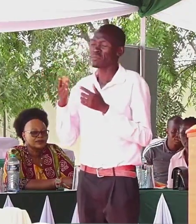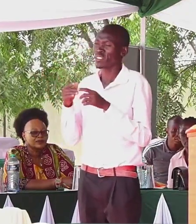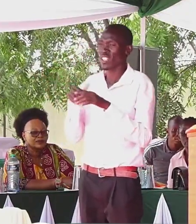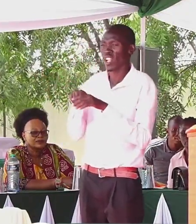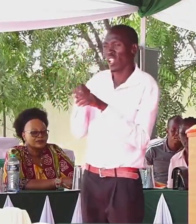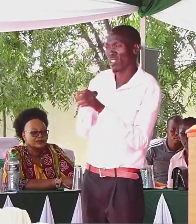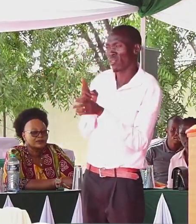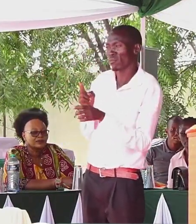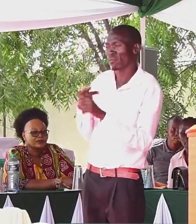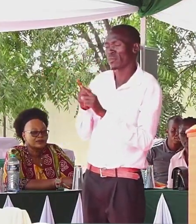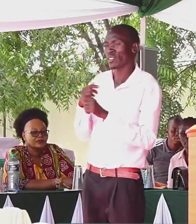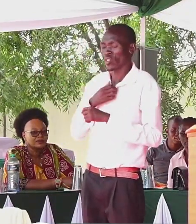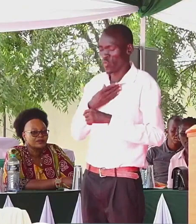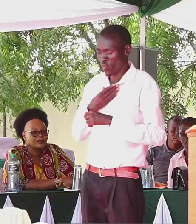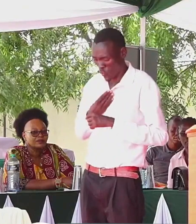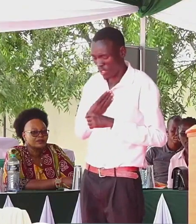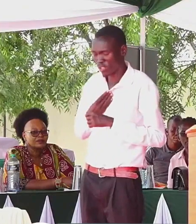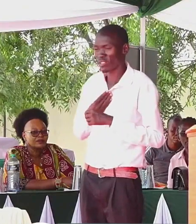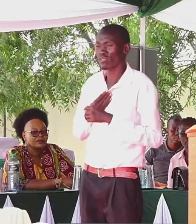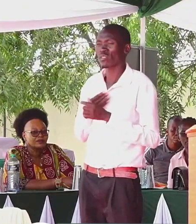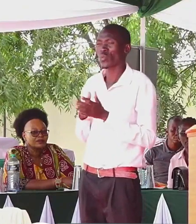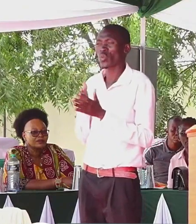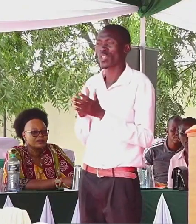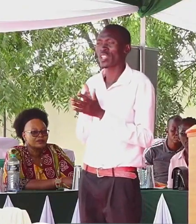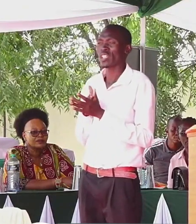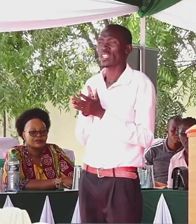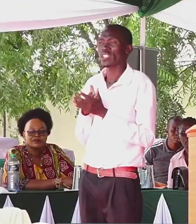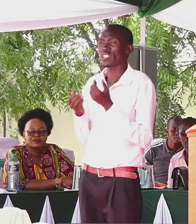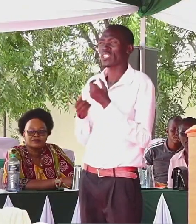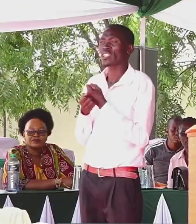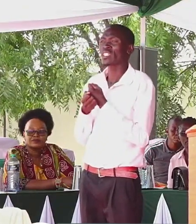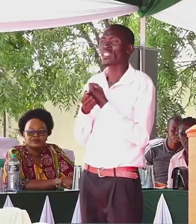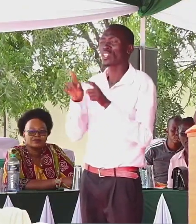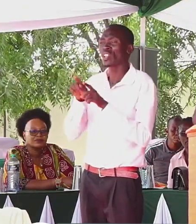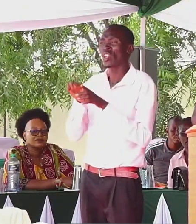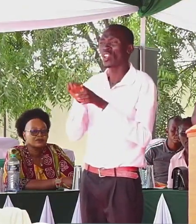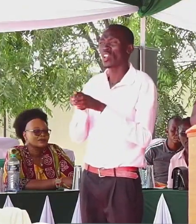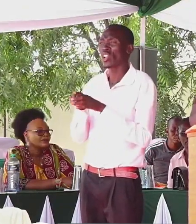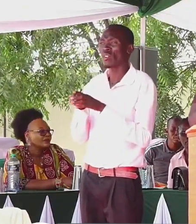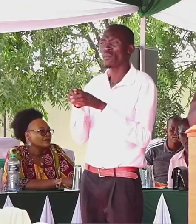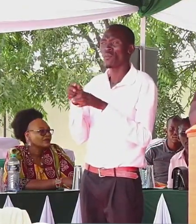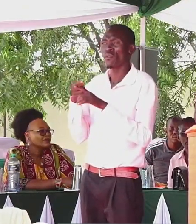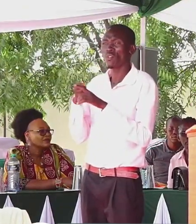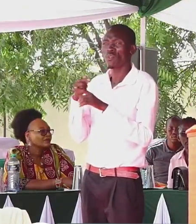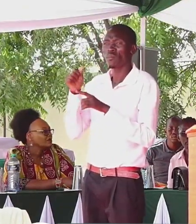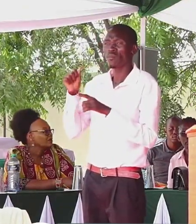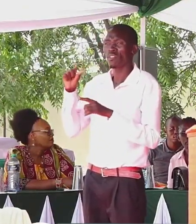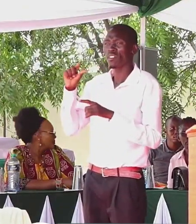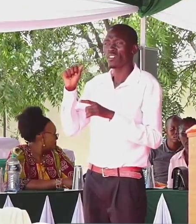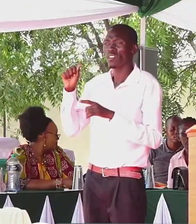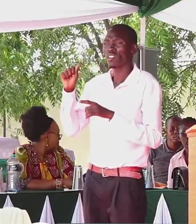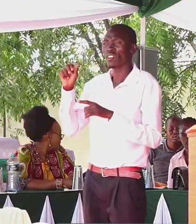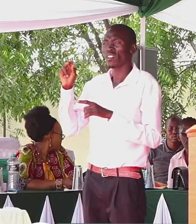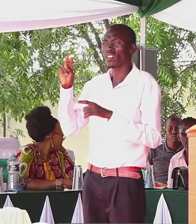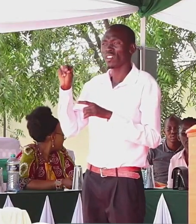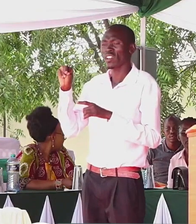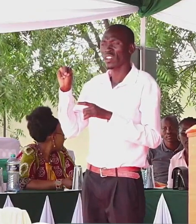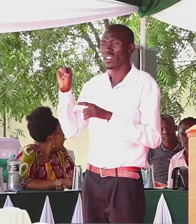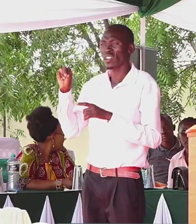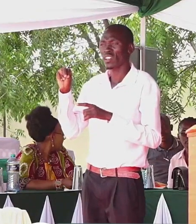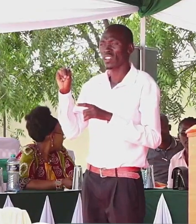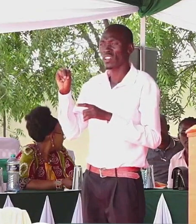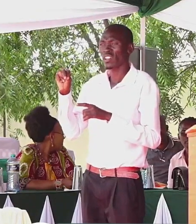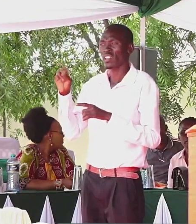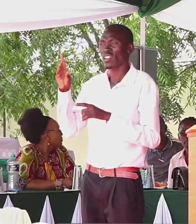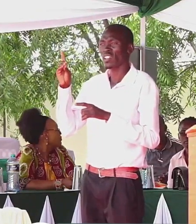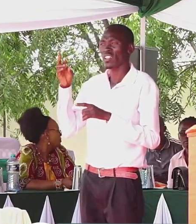we have Dr. Anil Hamis from Aga Khan University. Daktari, if you